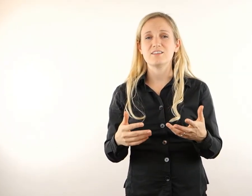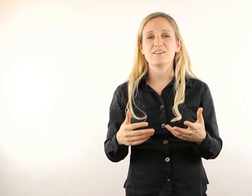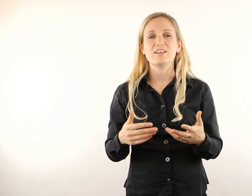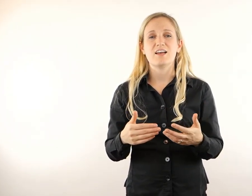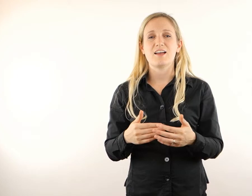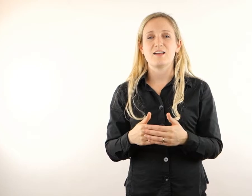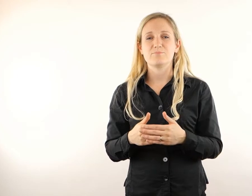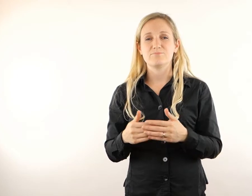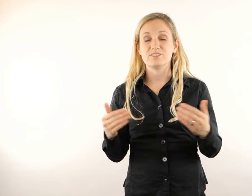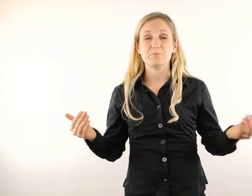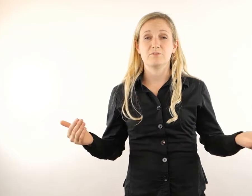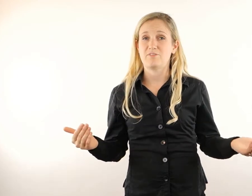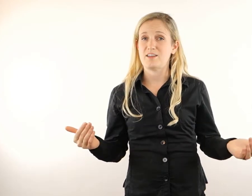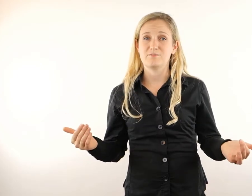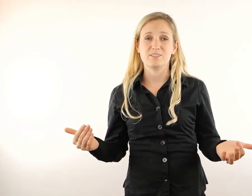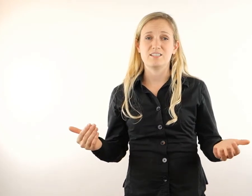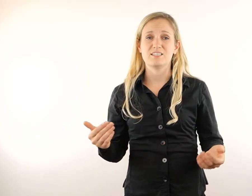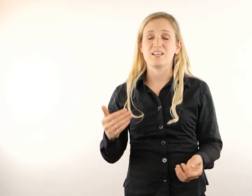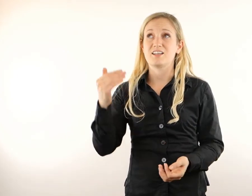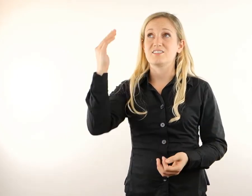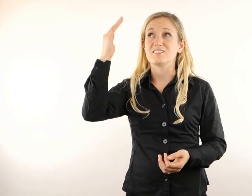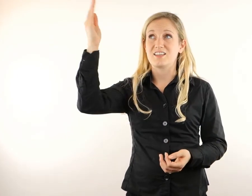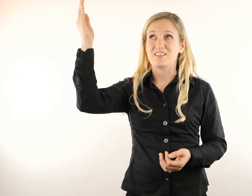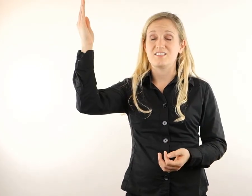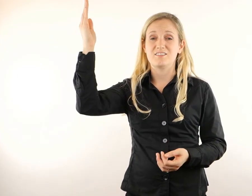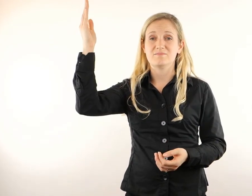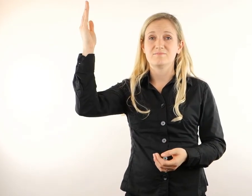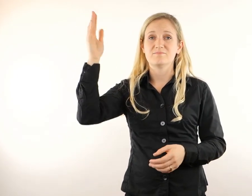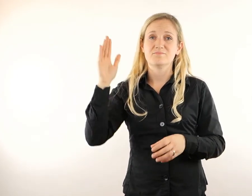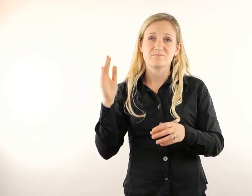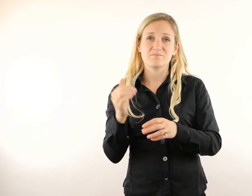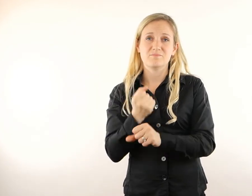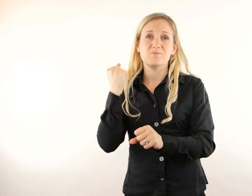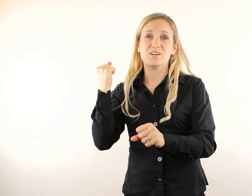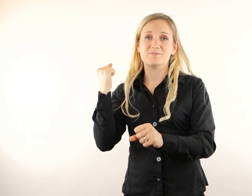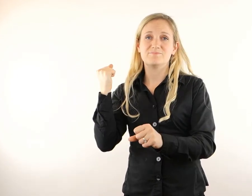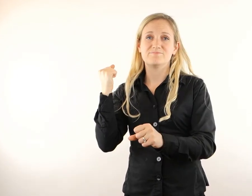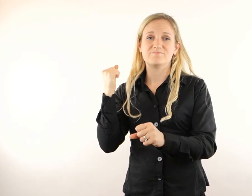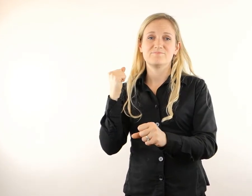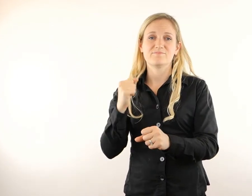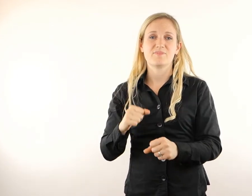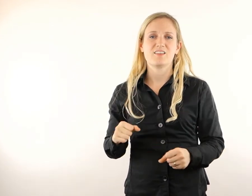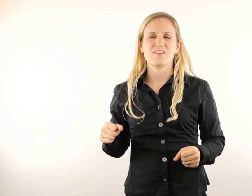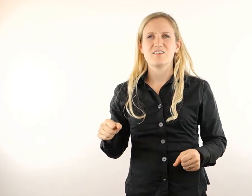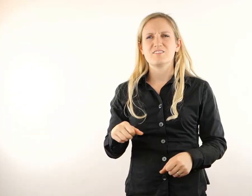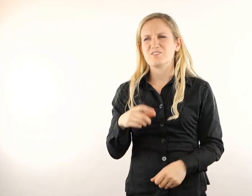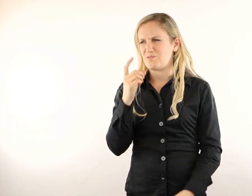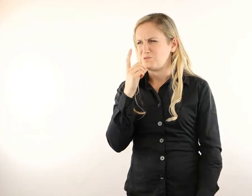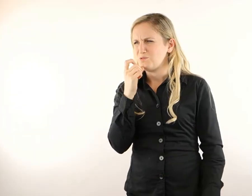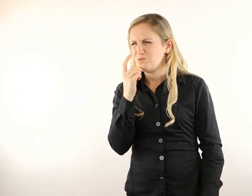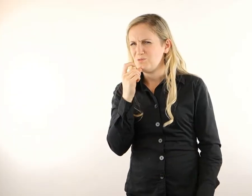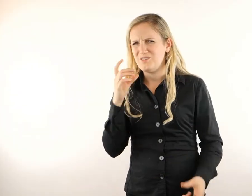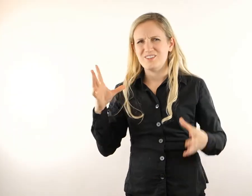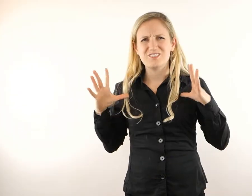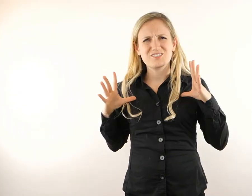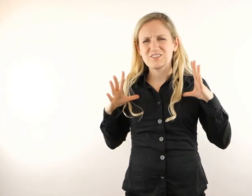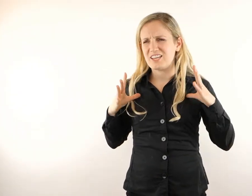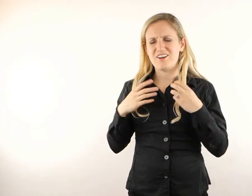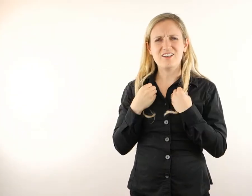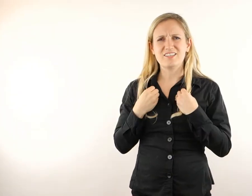there, I simplify it really easy. And I just say he won. So who took it all